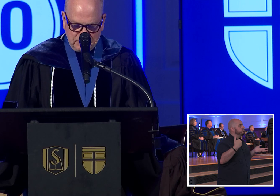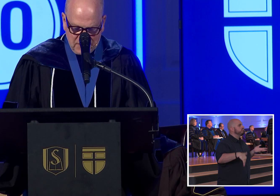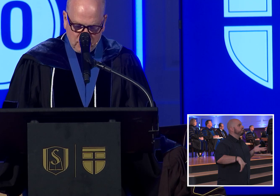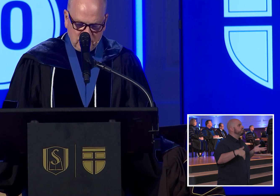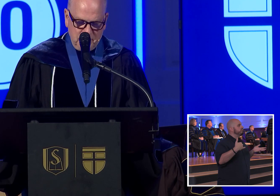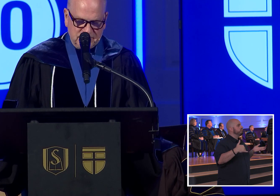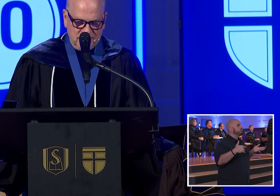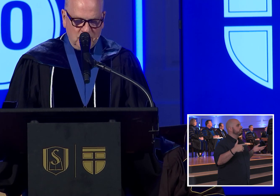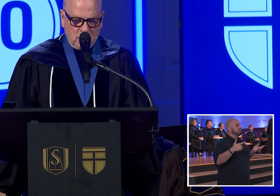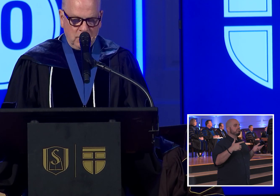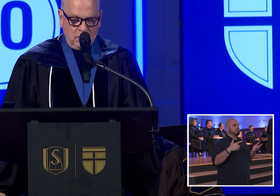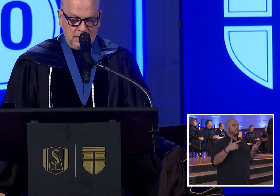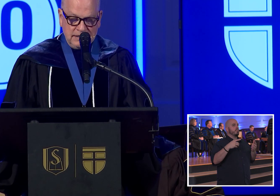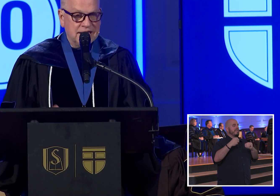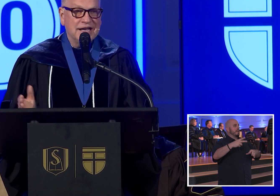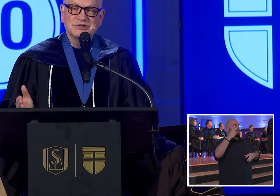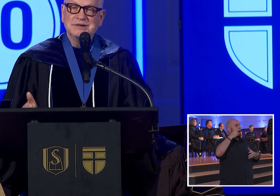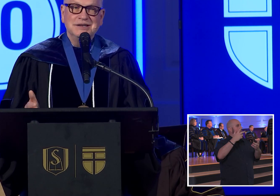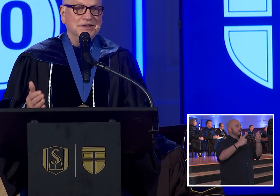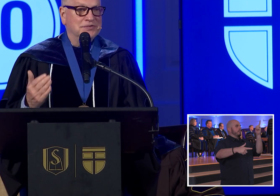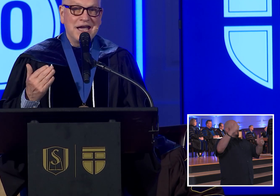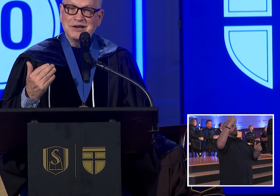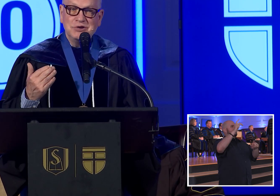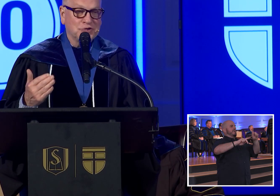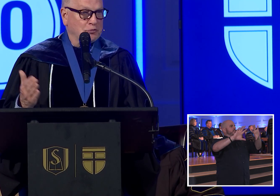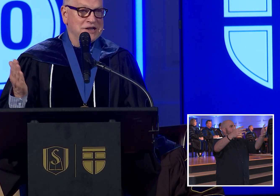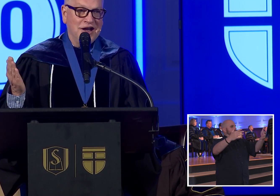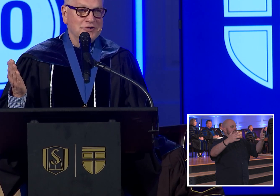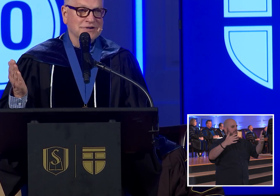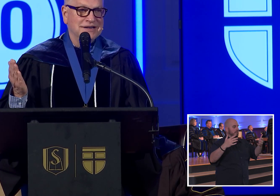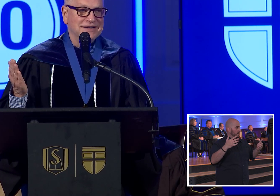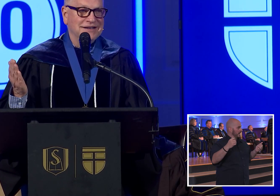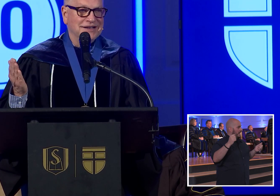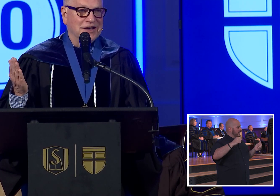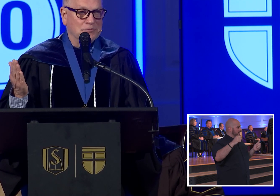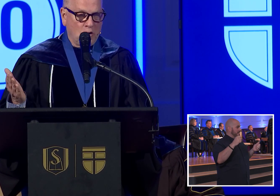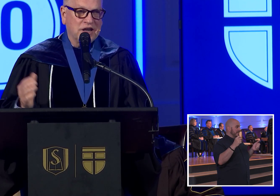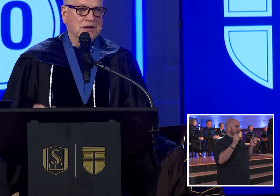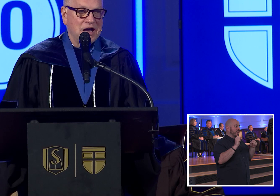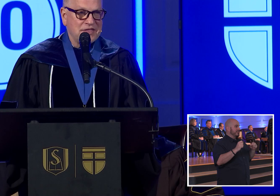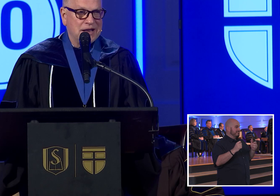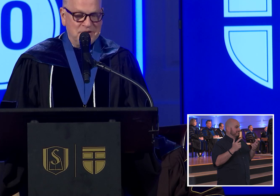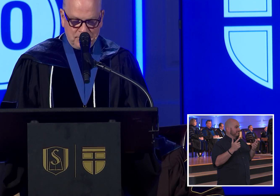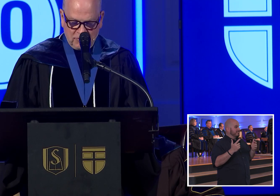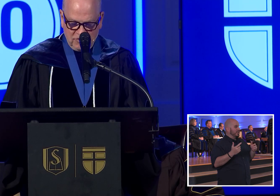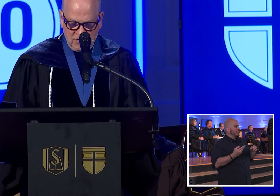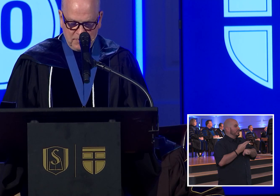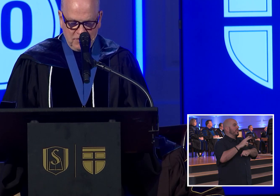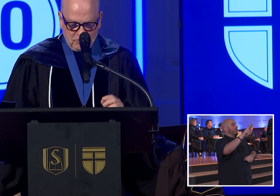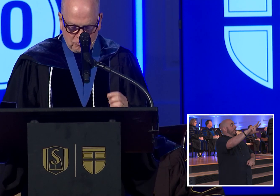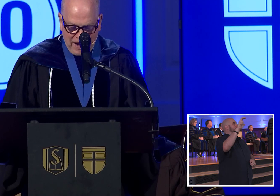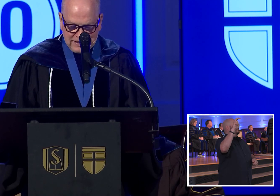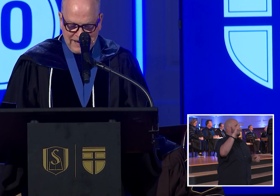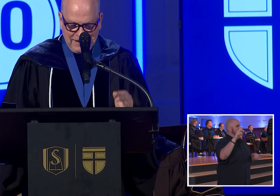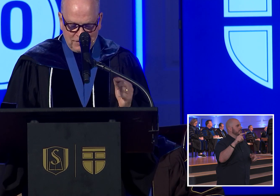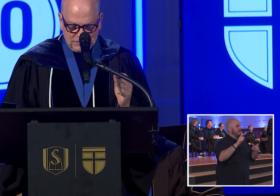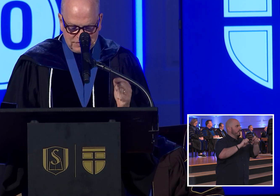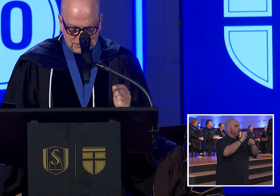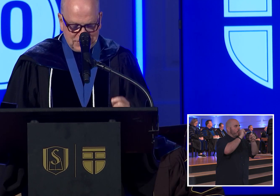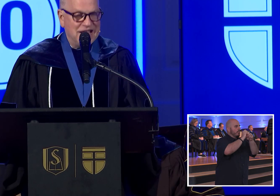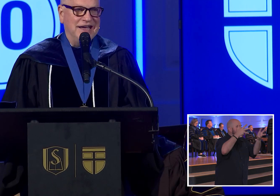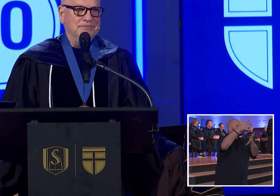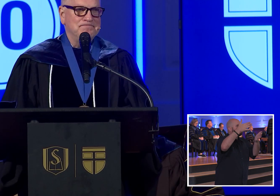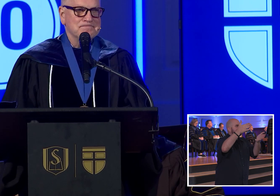largest people groups in the world. And yes, they could use 300 working among that people group right